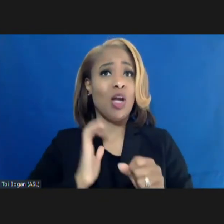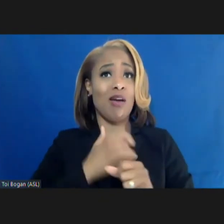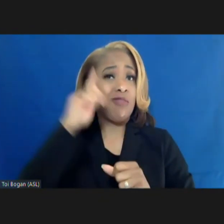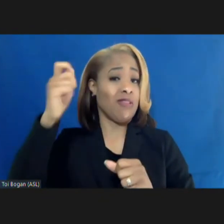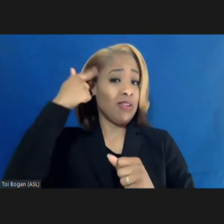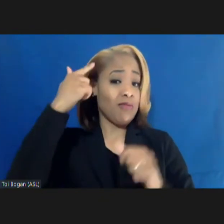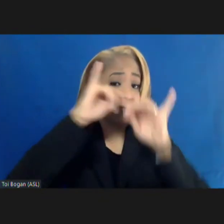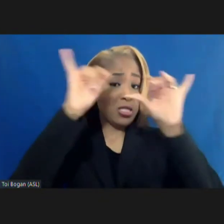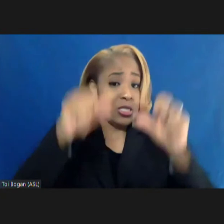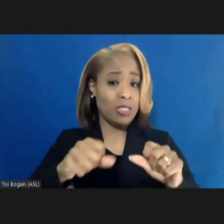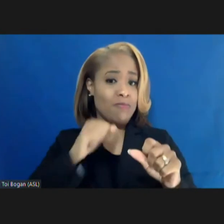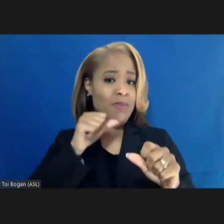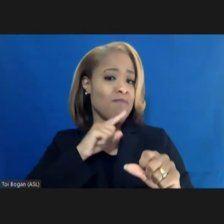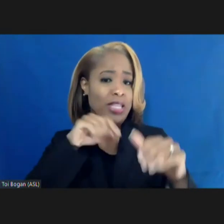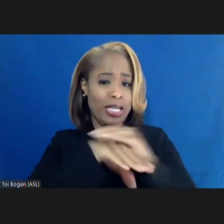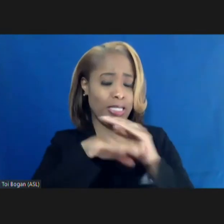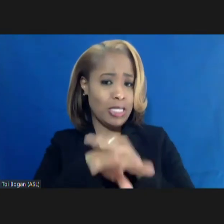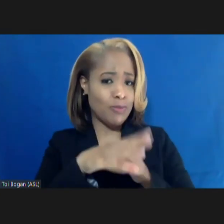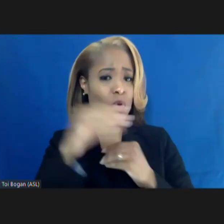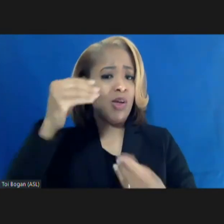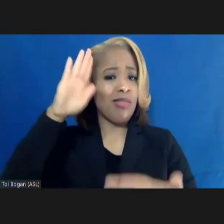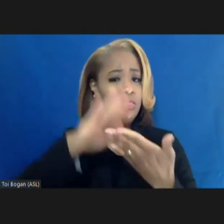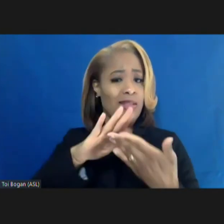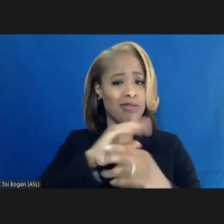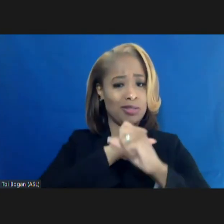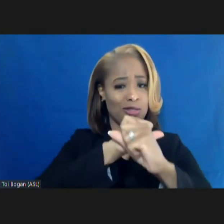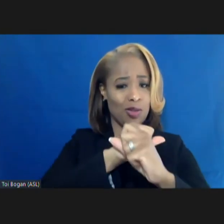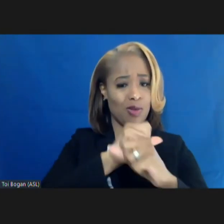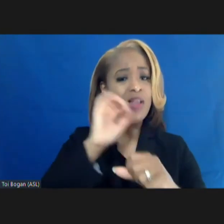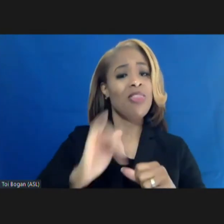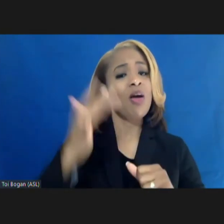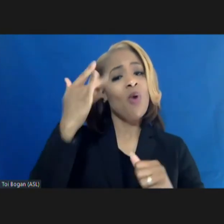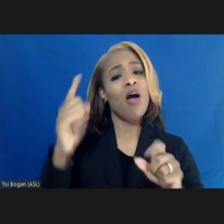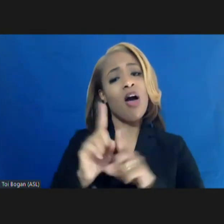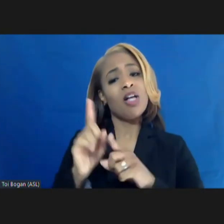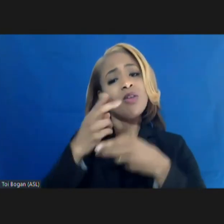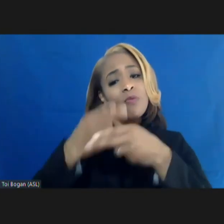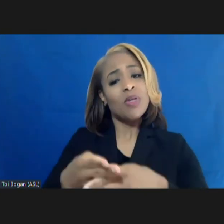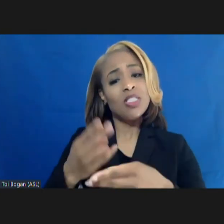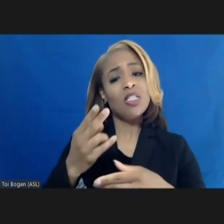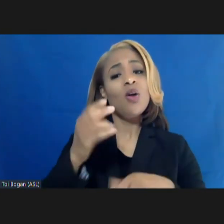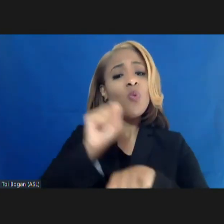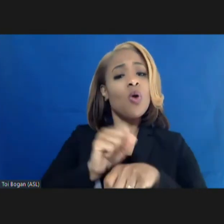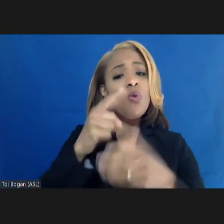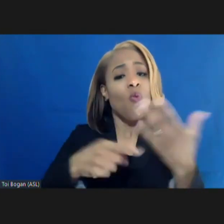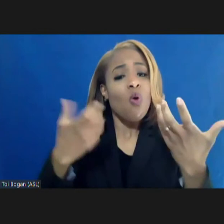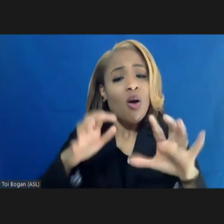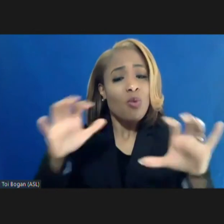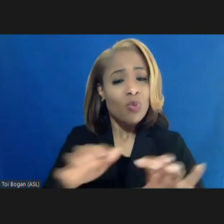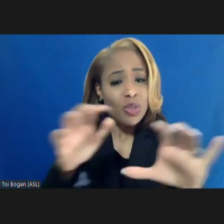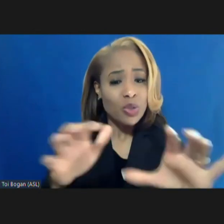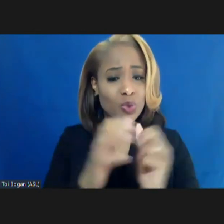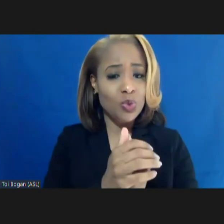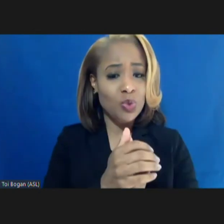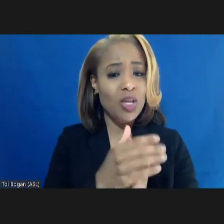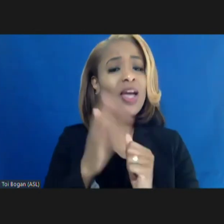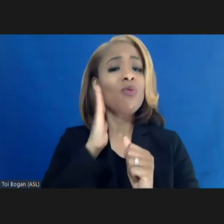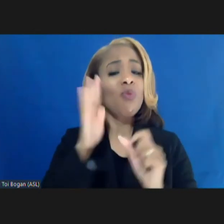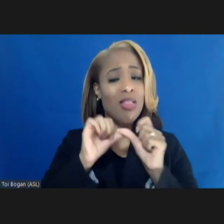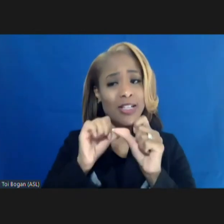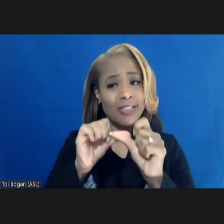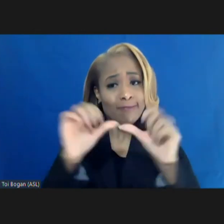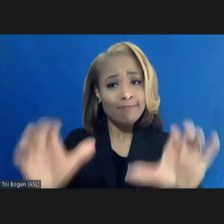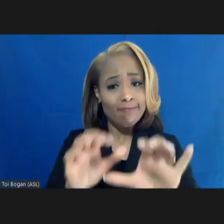ways, in my view, less secure. And that's why I also mentioned the work we've already done and are doing to ensure our